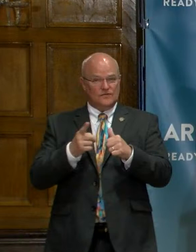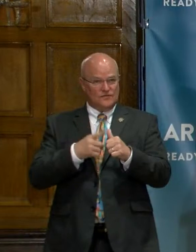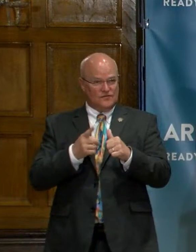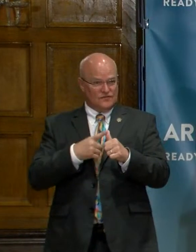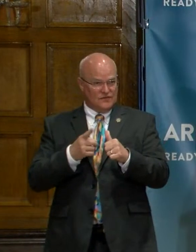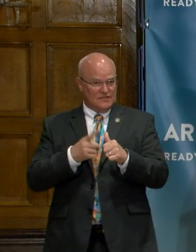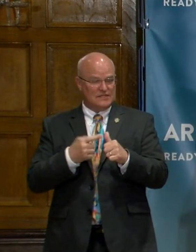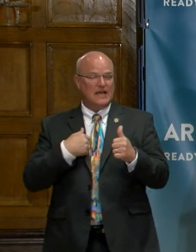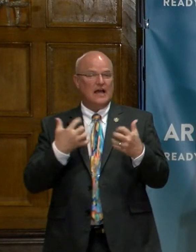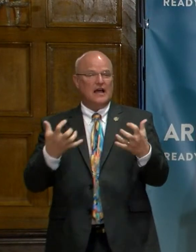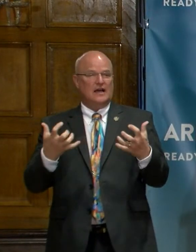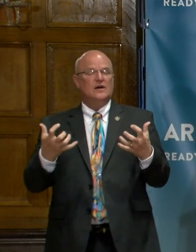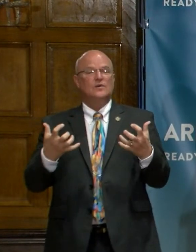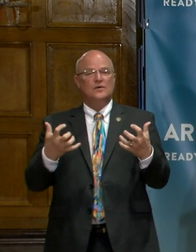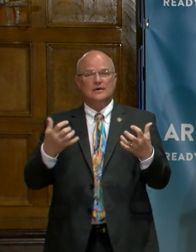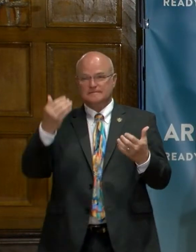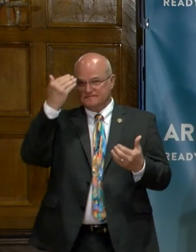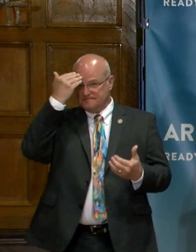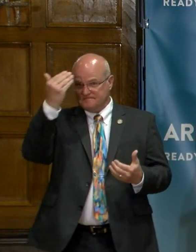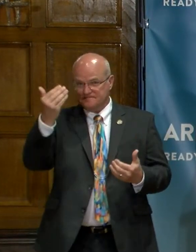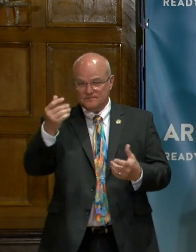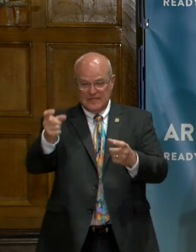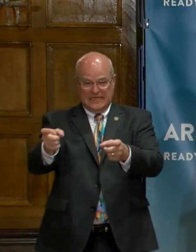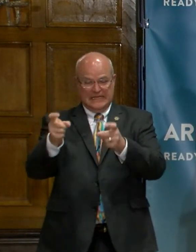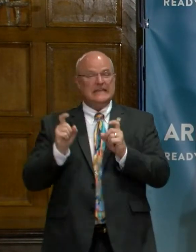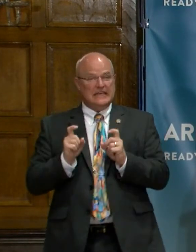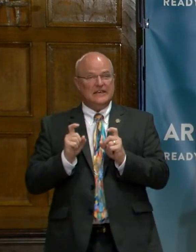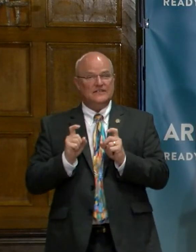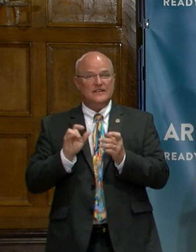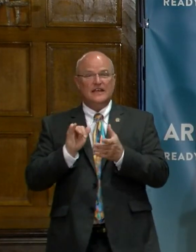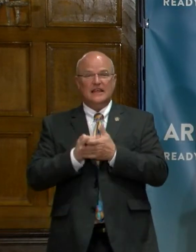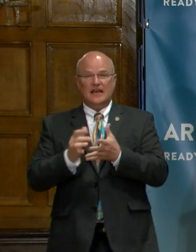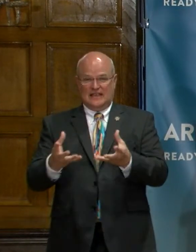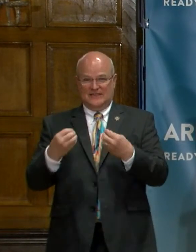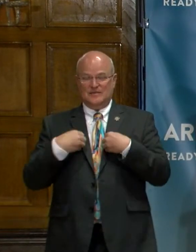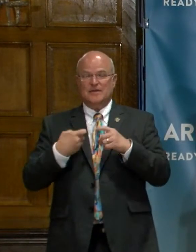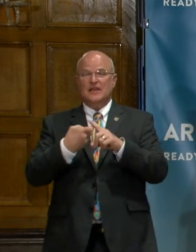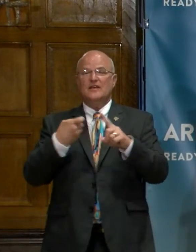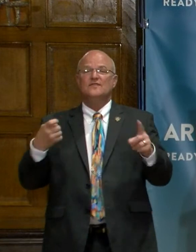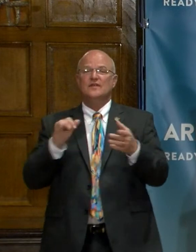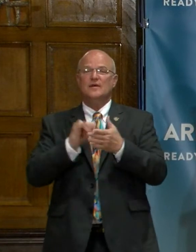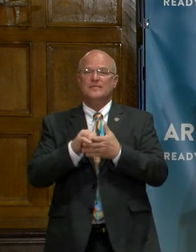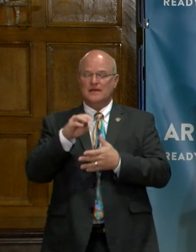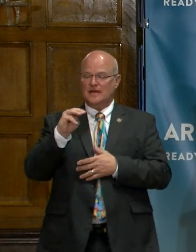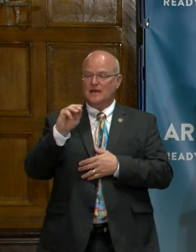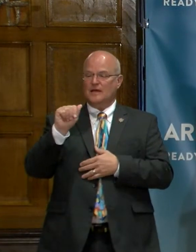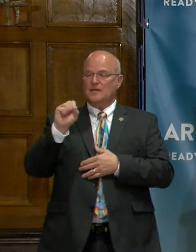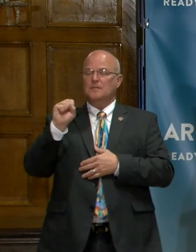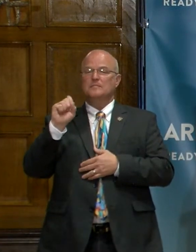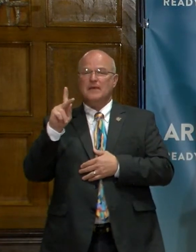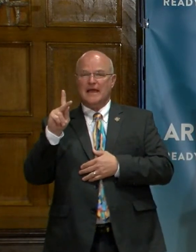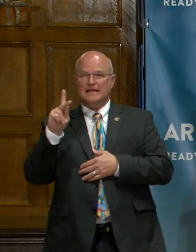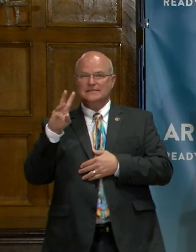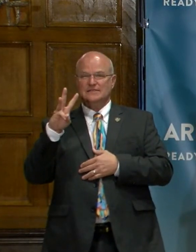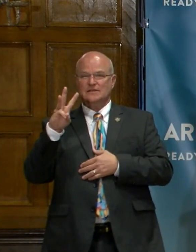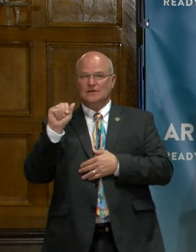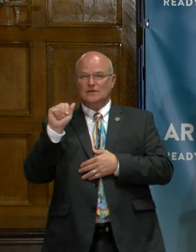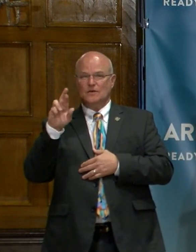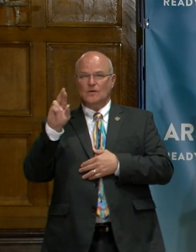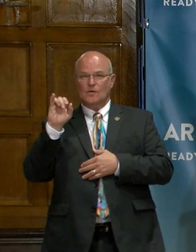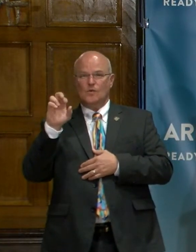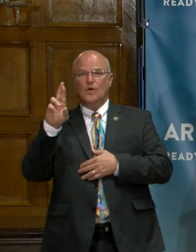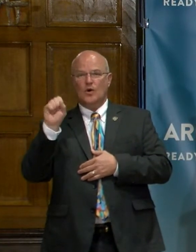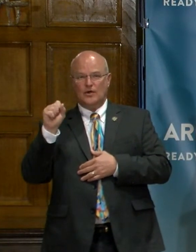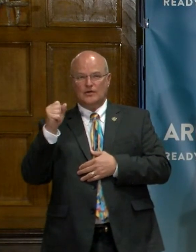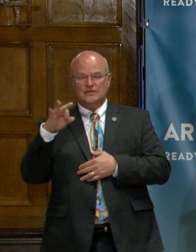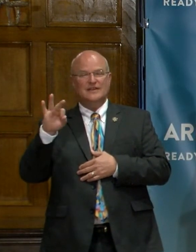First, I wanted to acknowledge a gift that was given to me from the Mask Warriors of